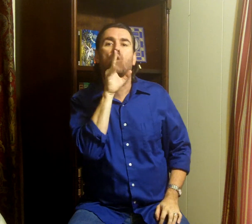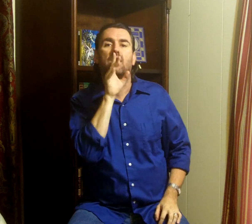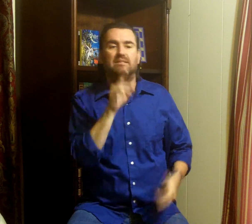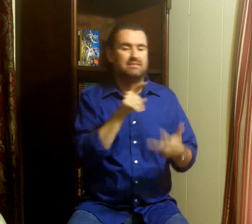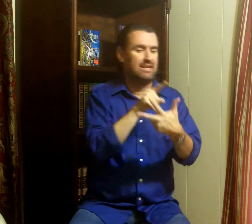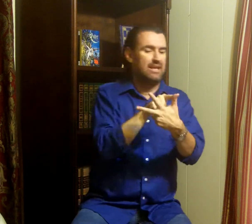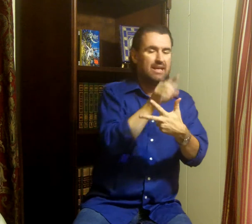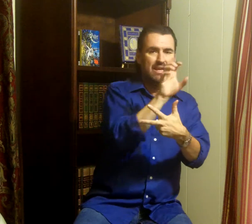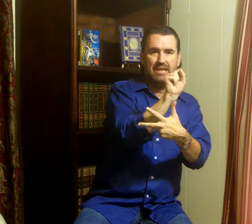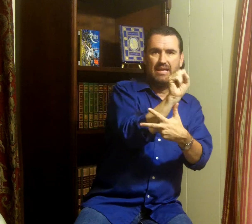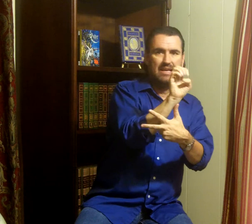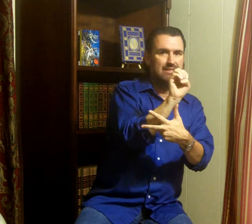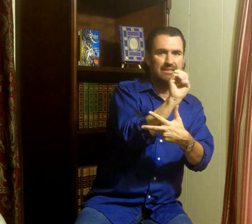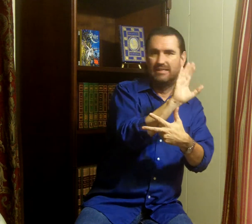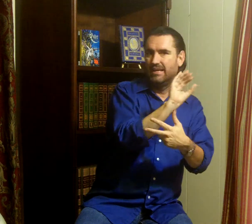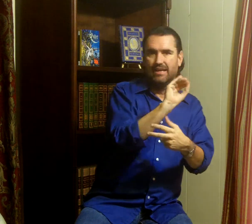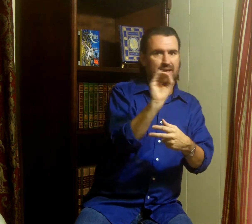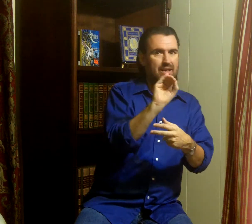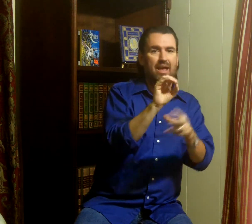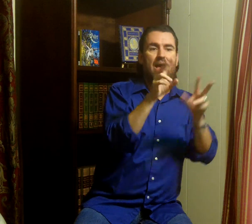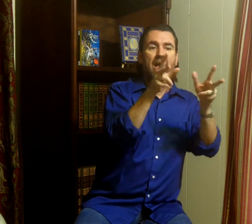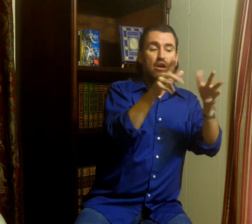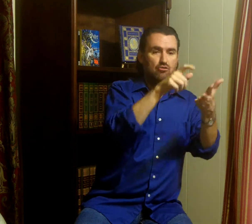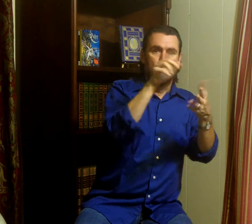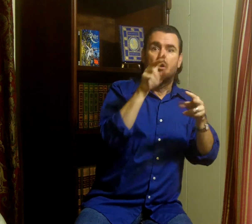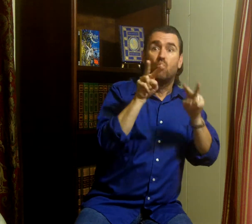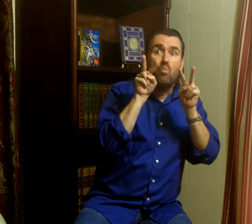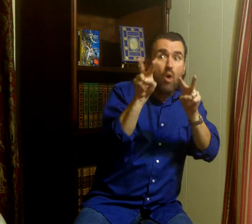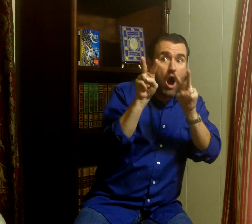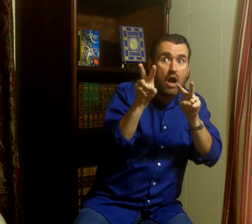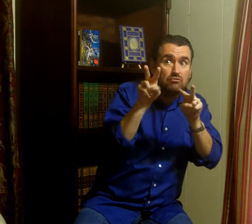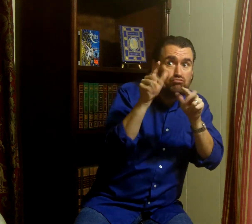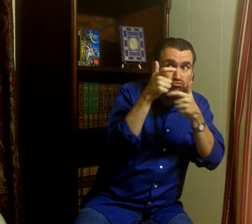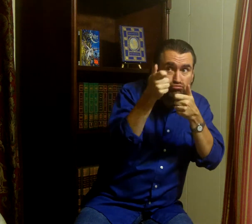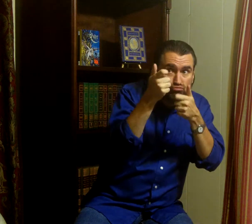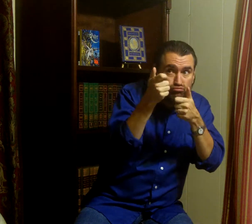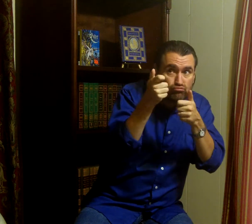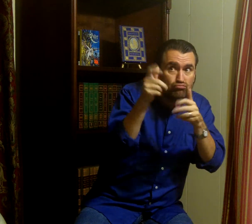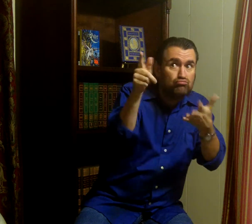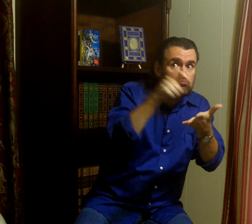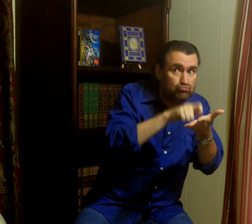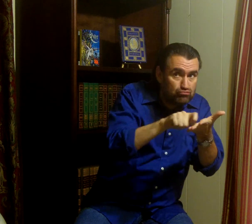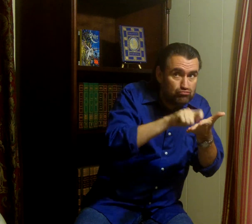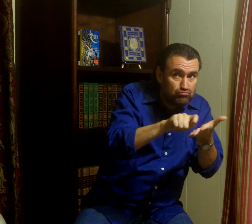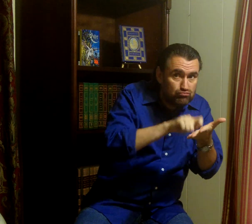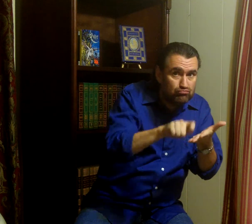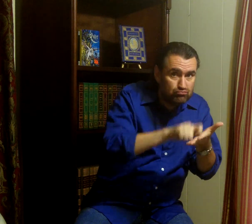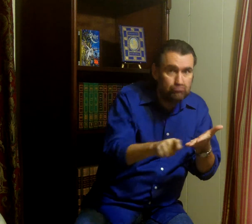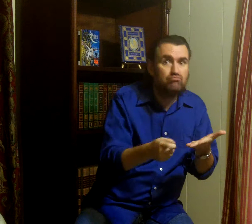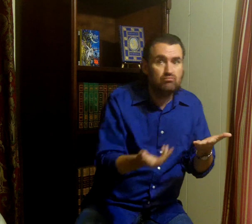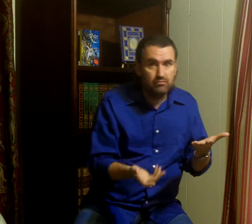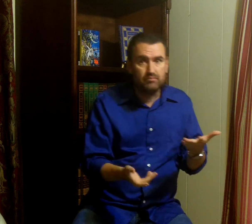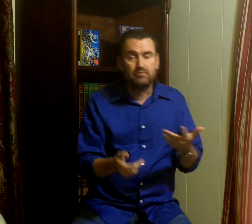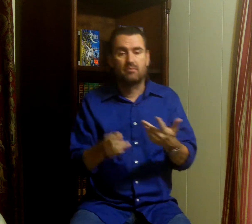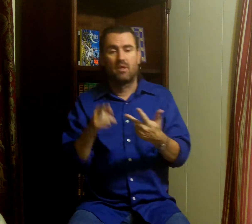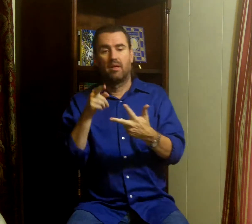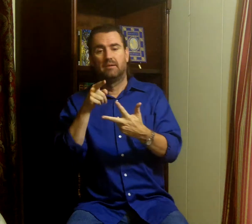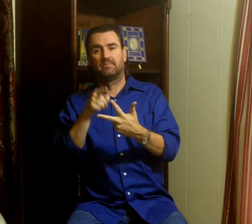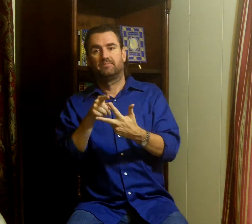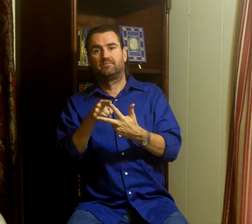a voicing component where you watch a child at the level which you determined, elementary or secondary, in the sign language